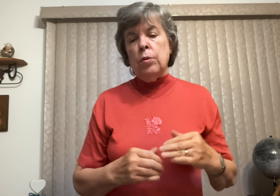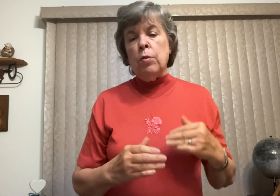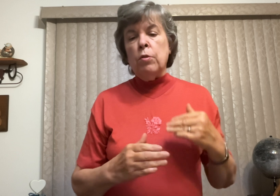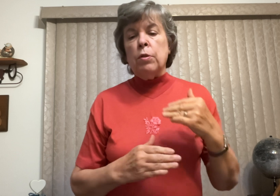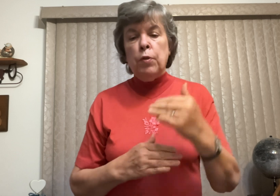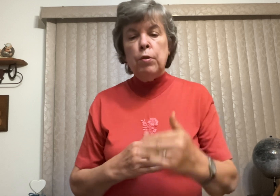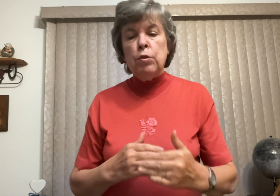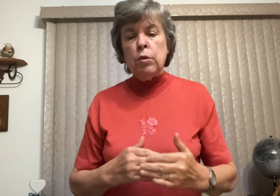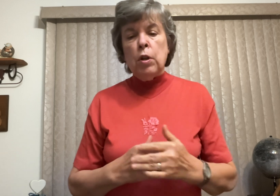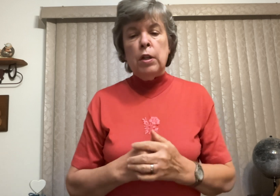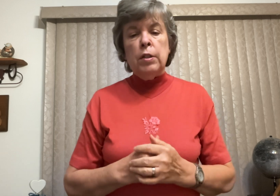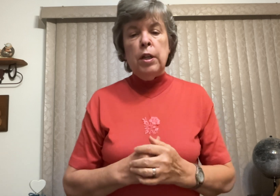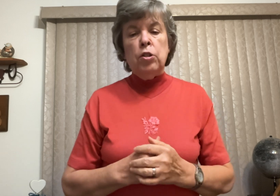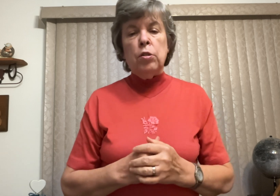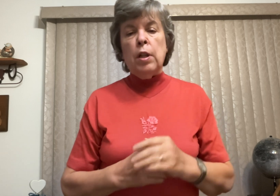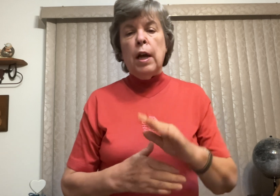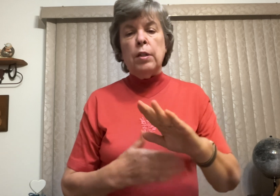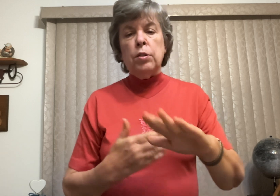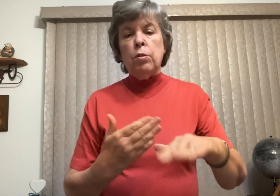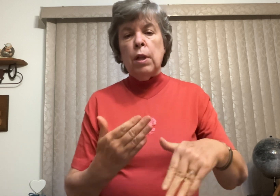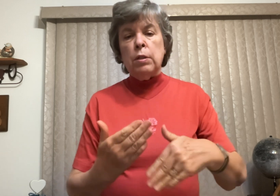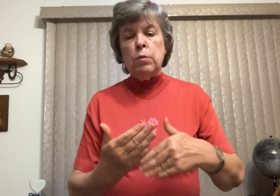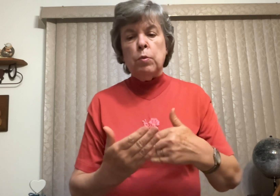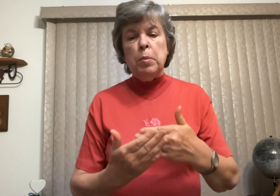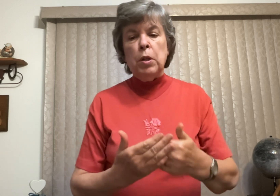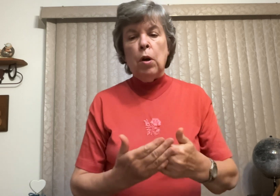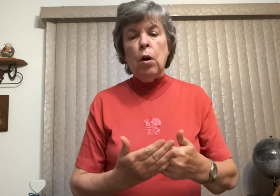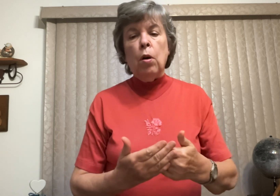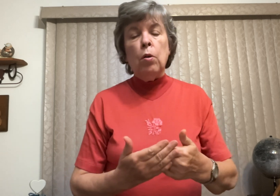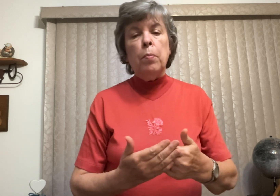there's a future connotation to that. So that would be all.